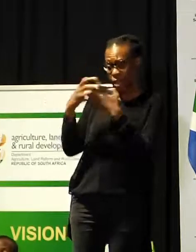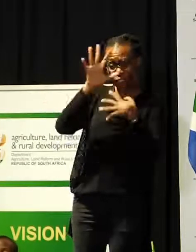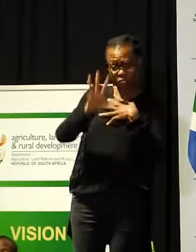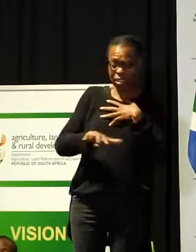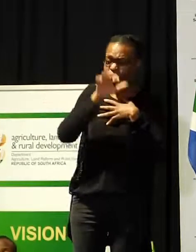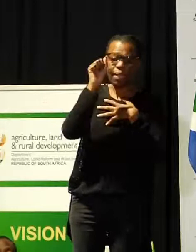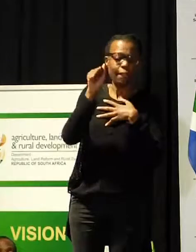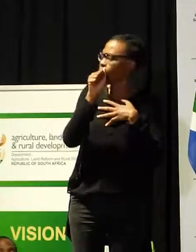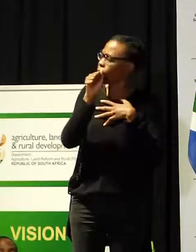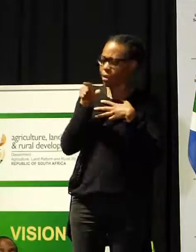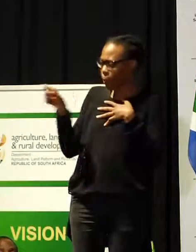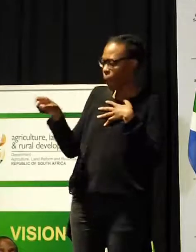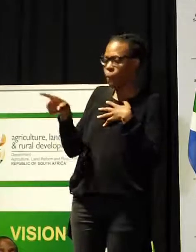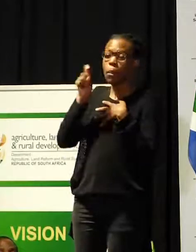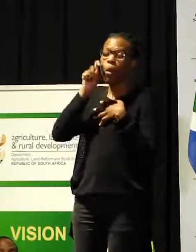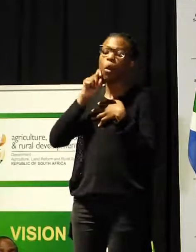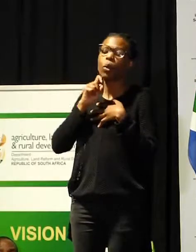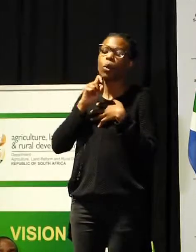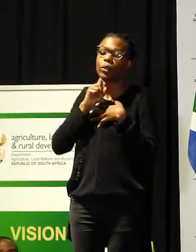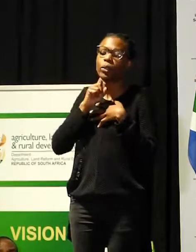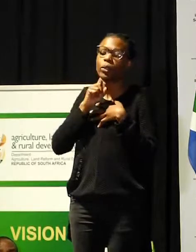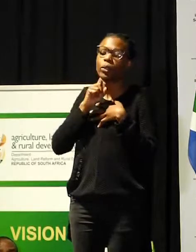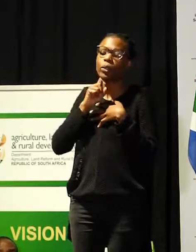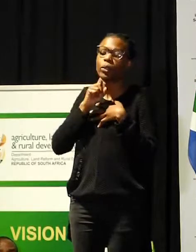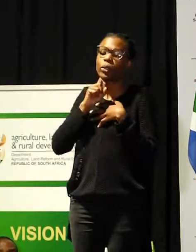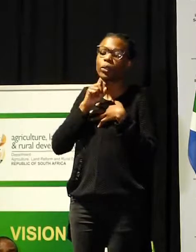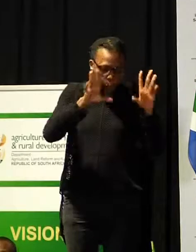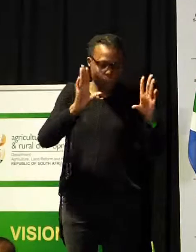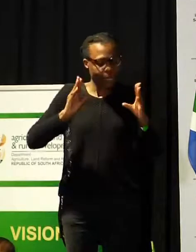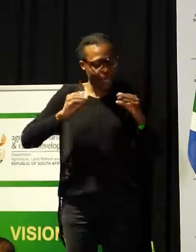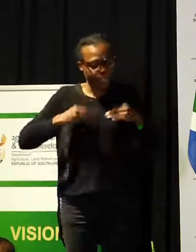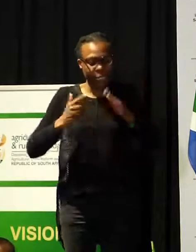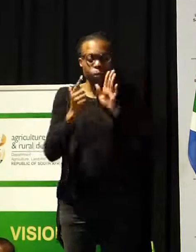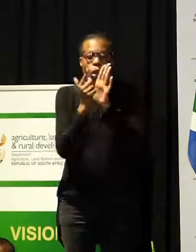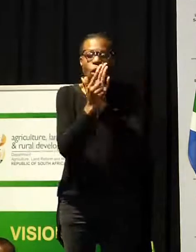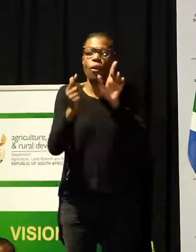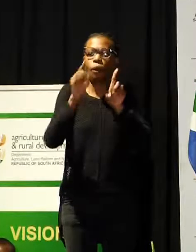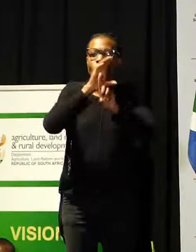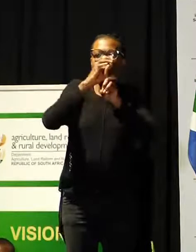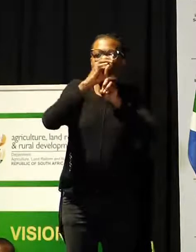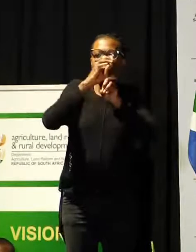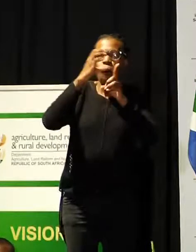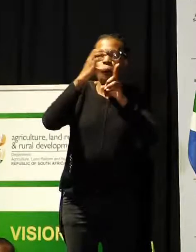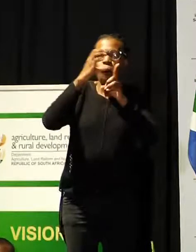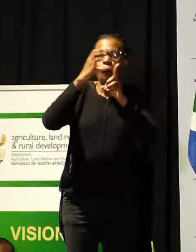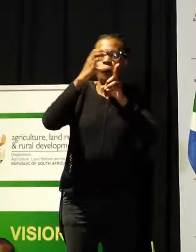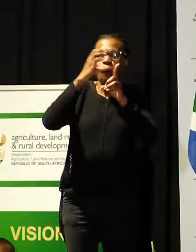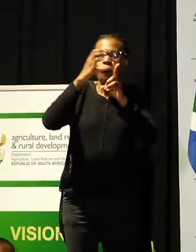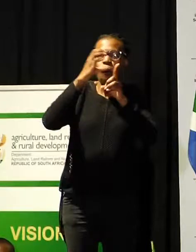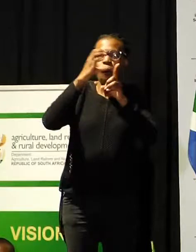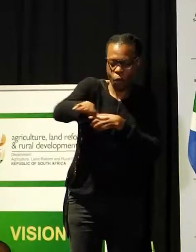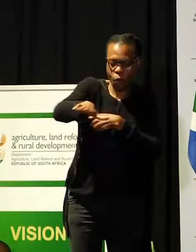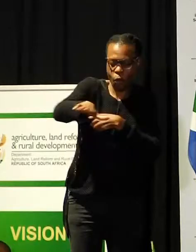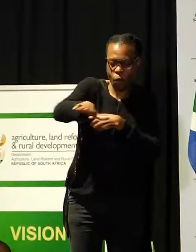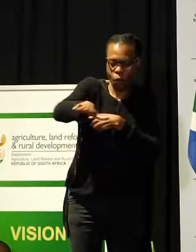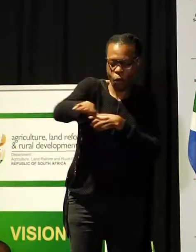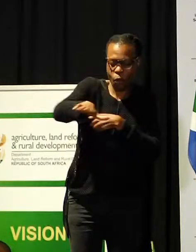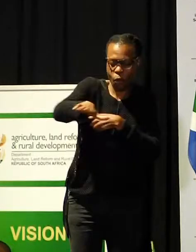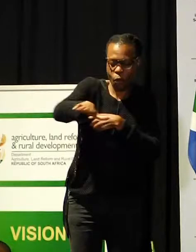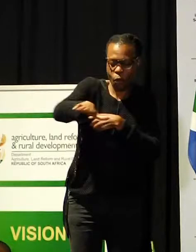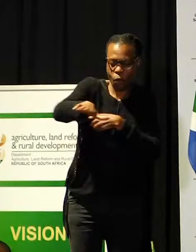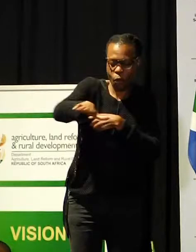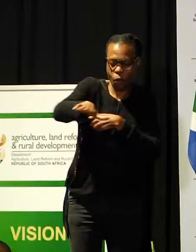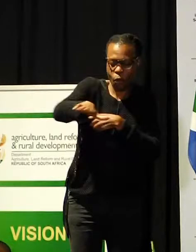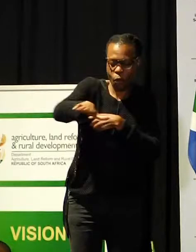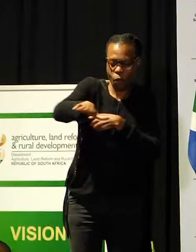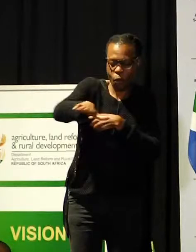law and indigenous practices in dealing with communal tenure or communal land. The state must